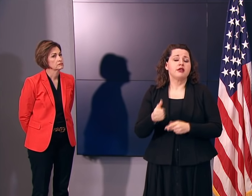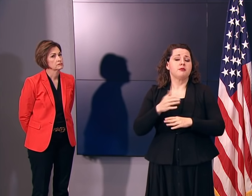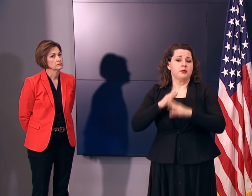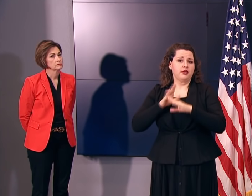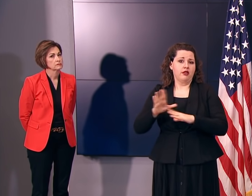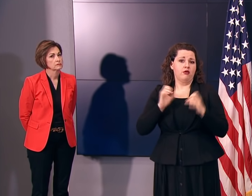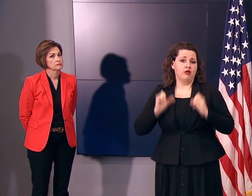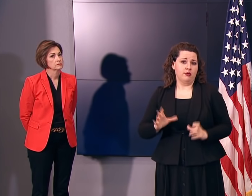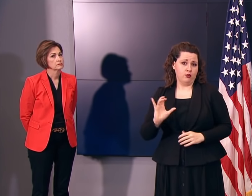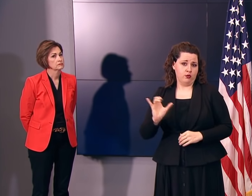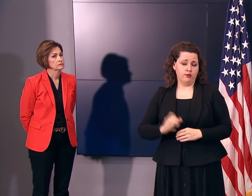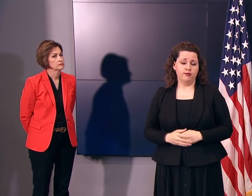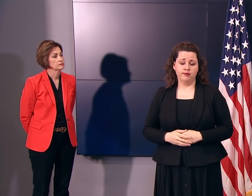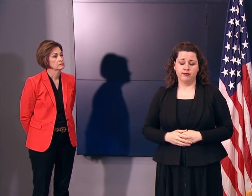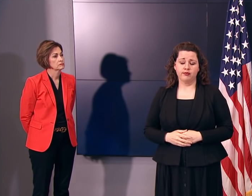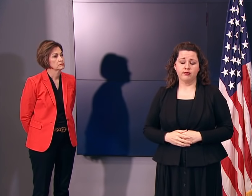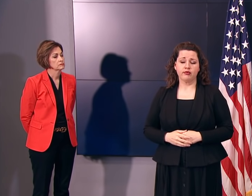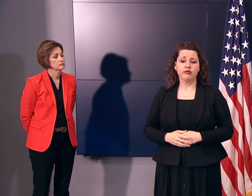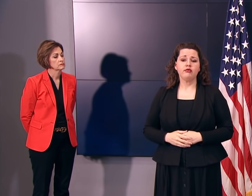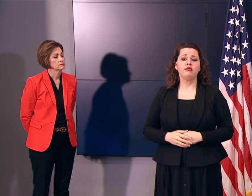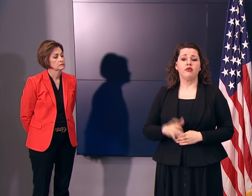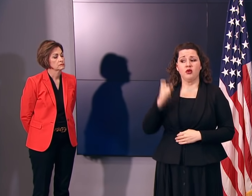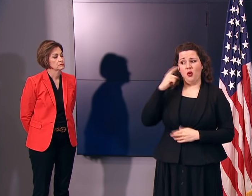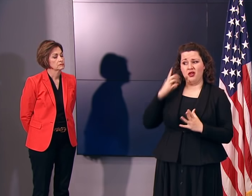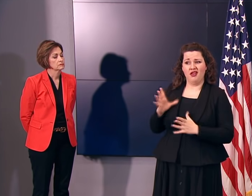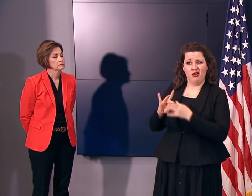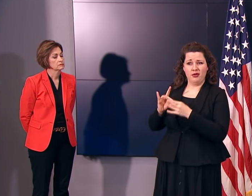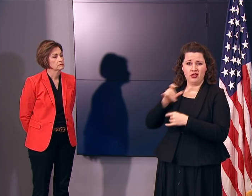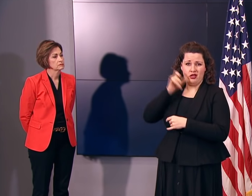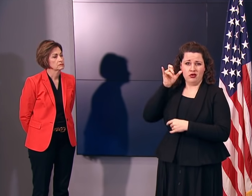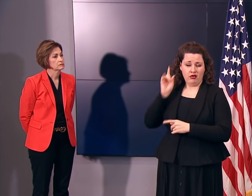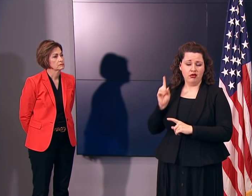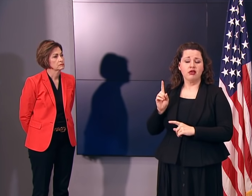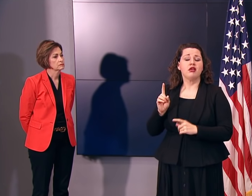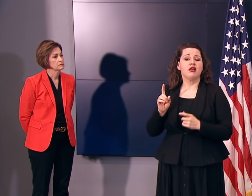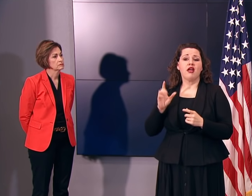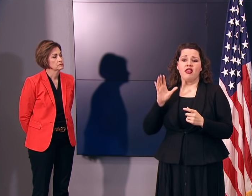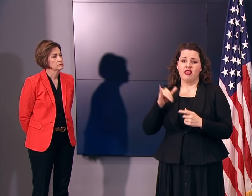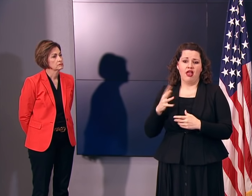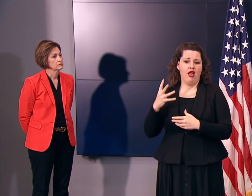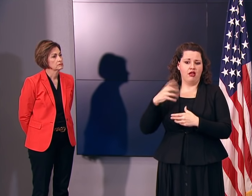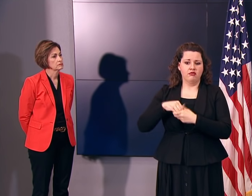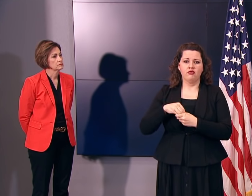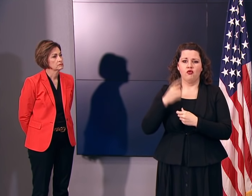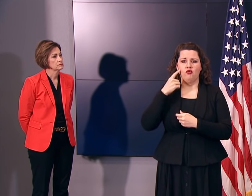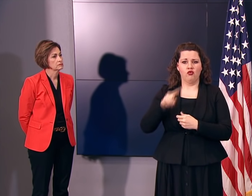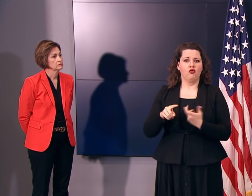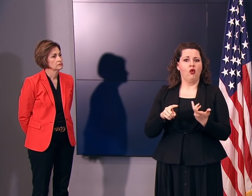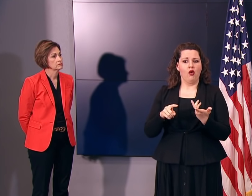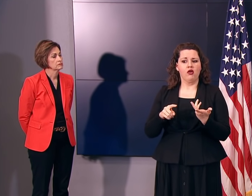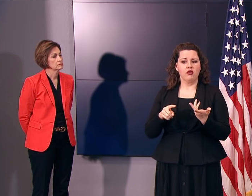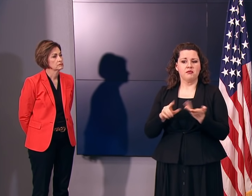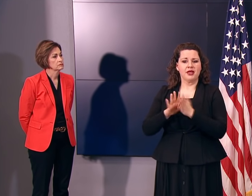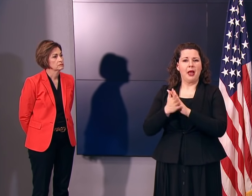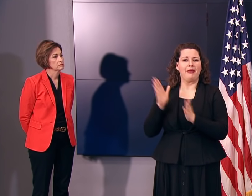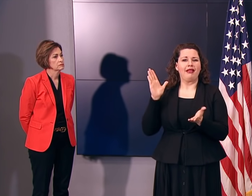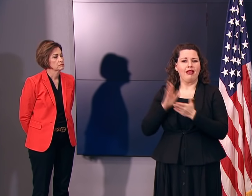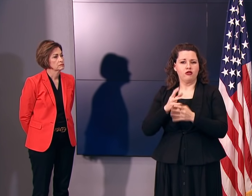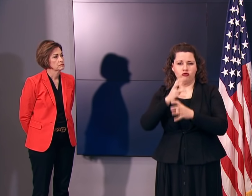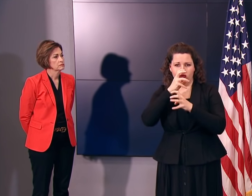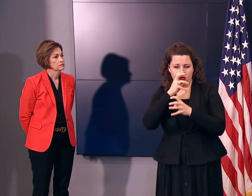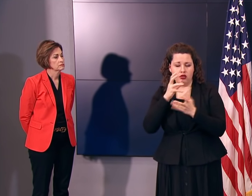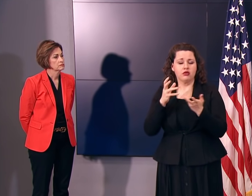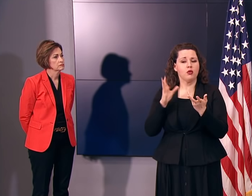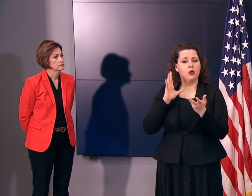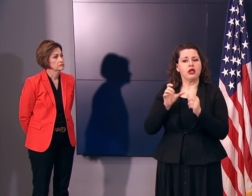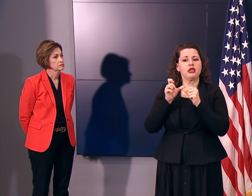their customers. So as Governor Reynolds mentioned yesterday, this is all part of turning down the dial, and we will continue to monitor